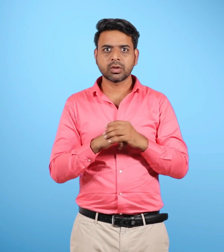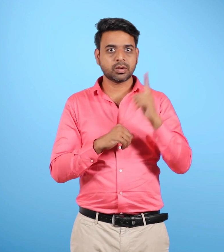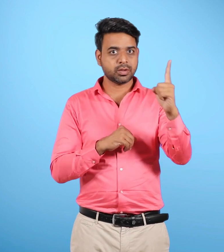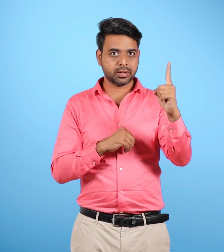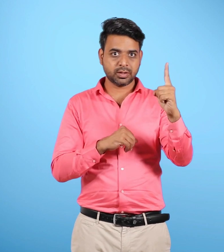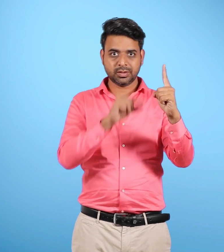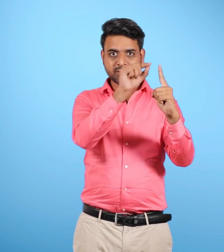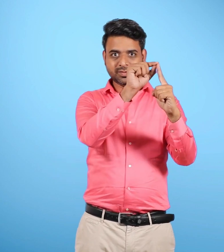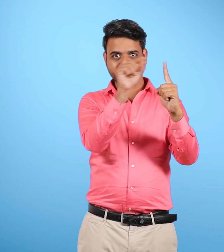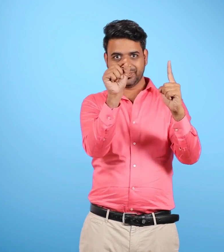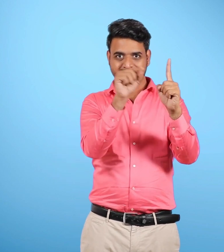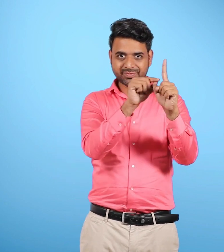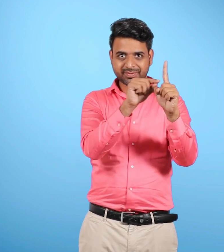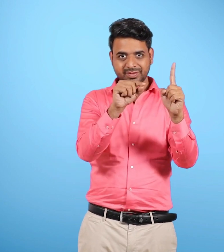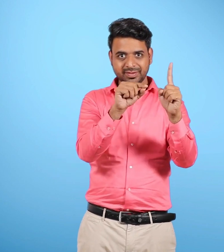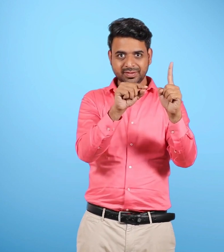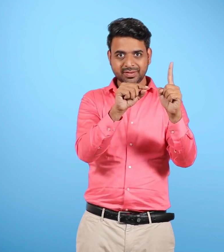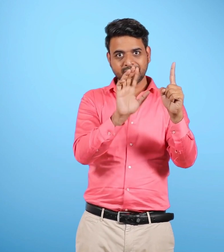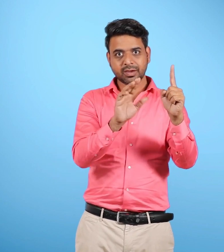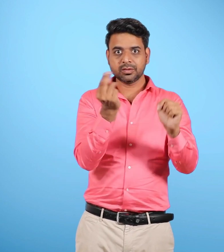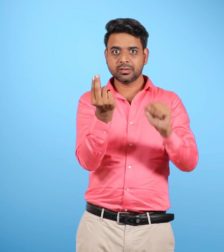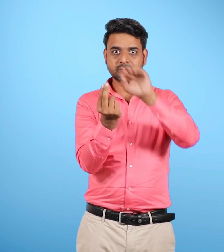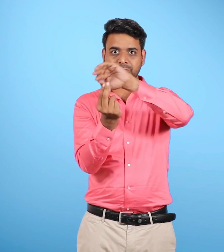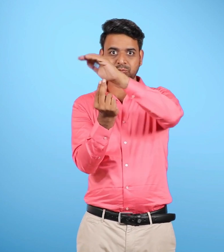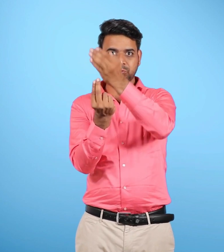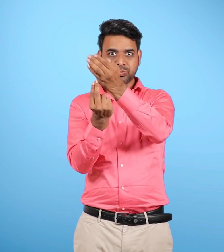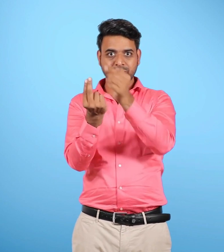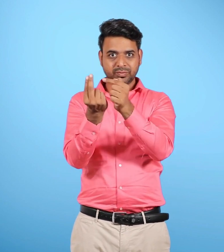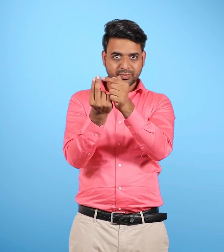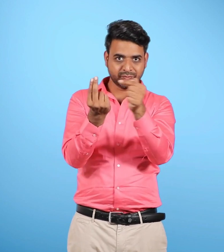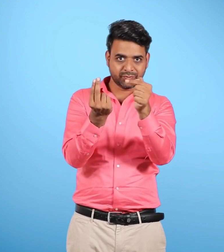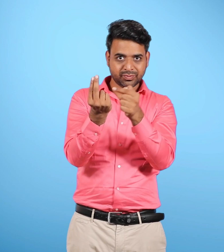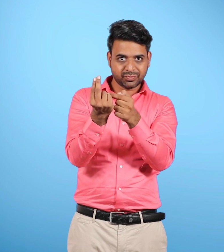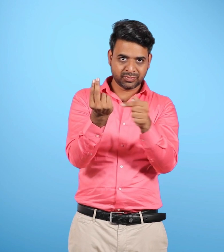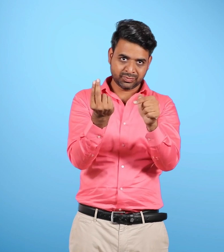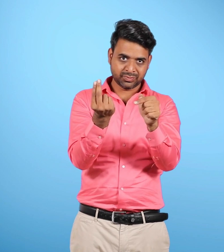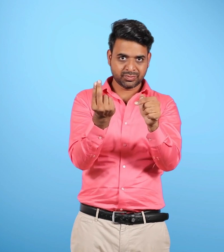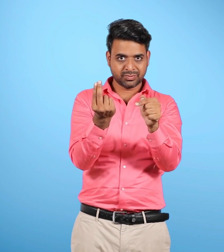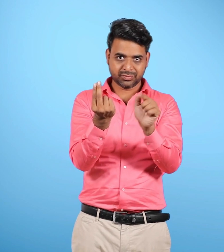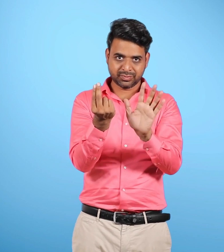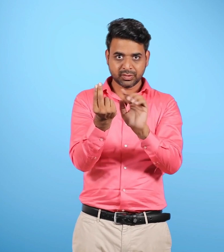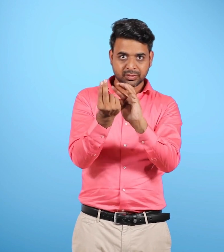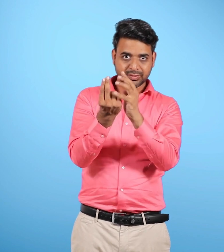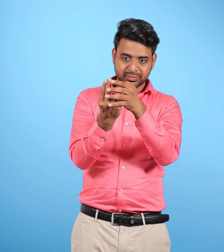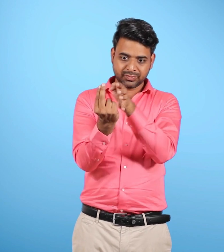the 2 terminals of the electric cell were connected to 2 terminals of the bulb.